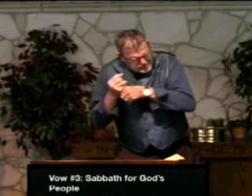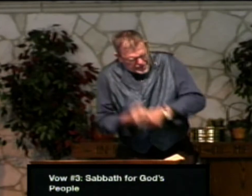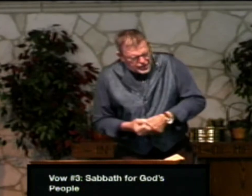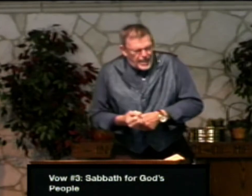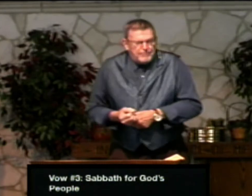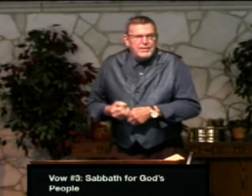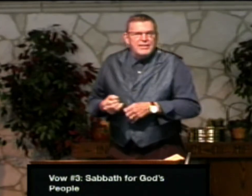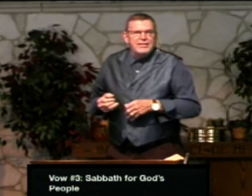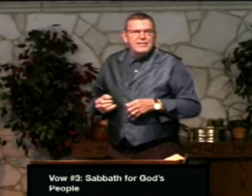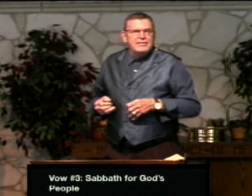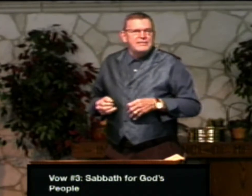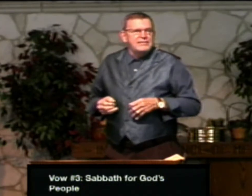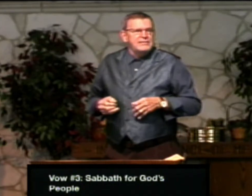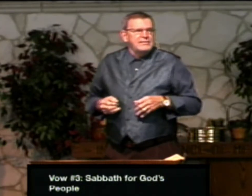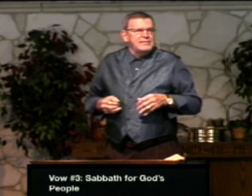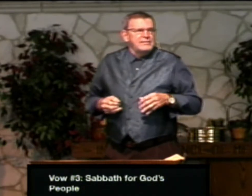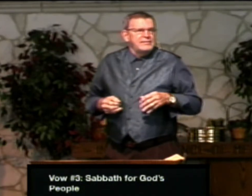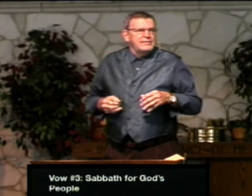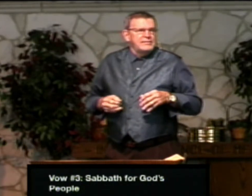He chopped.